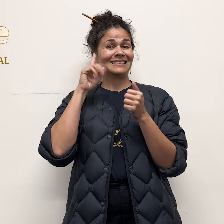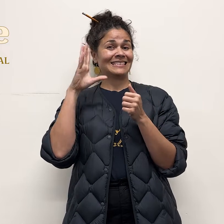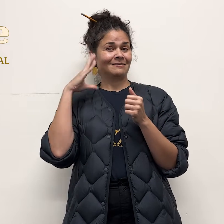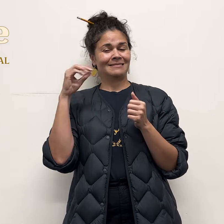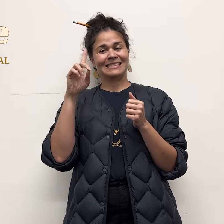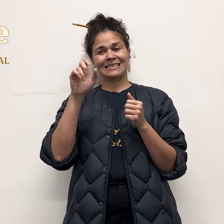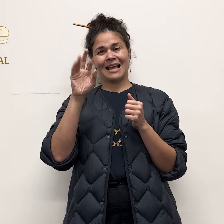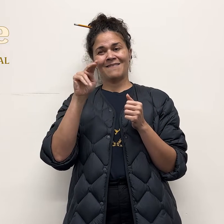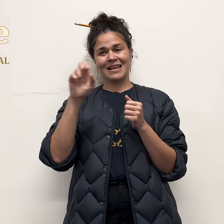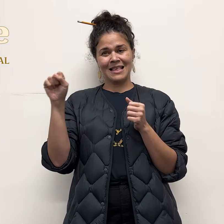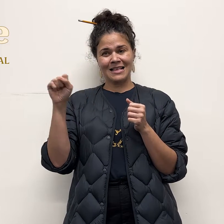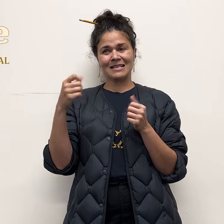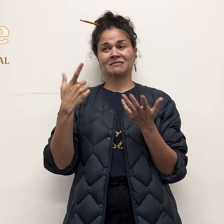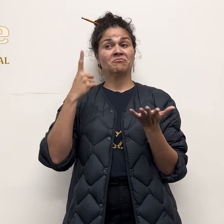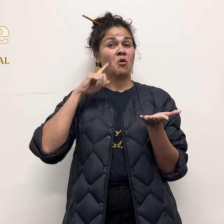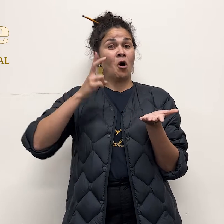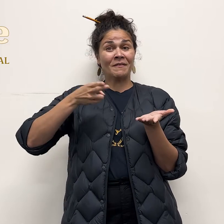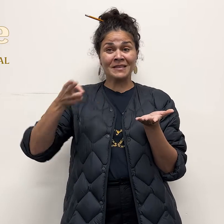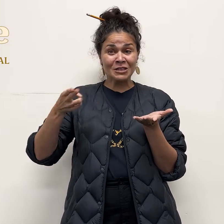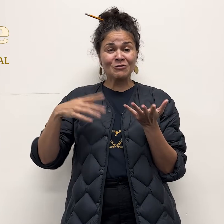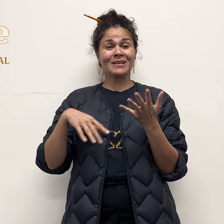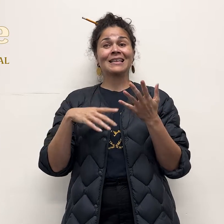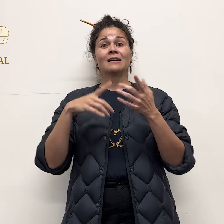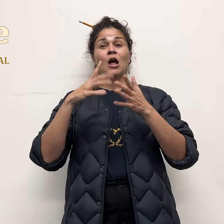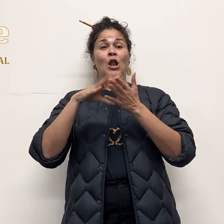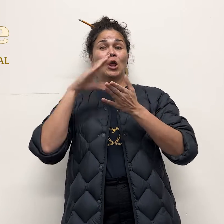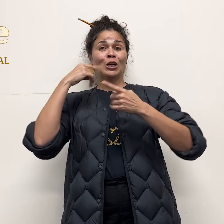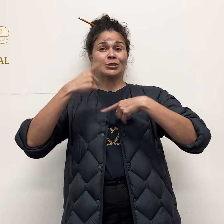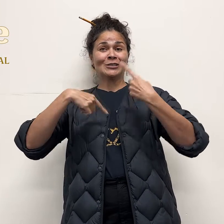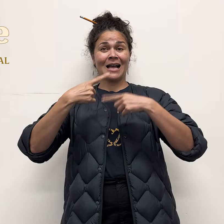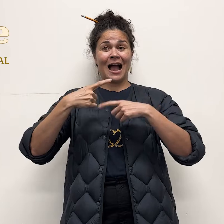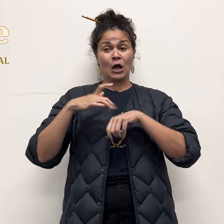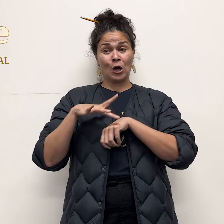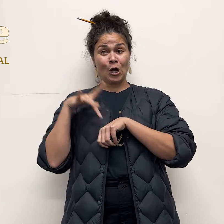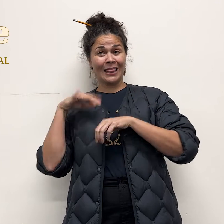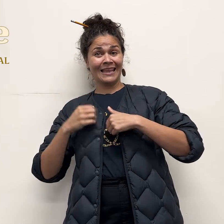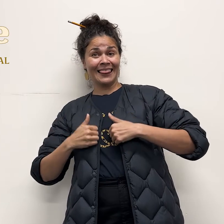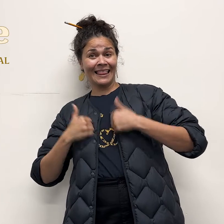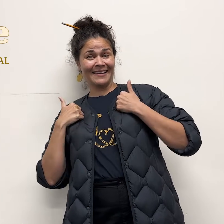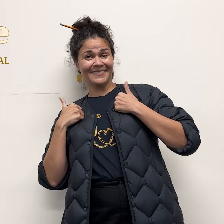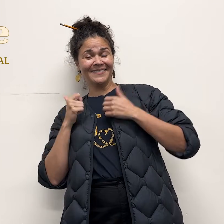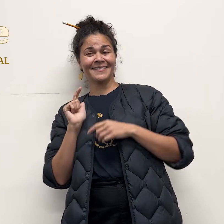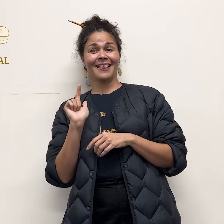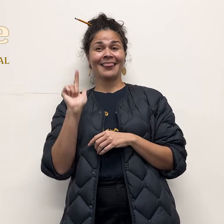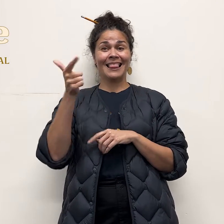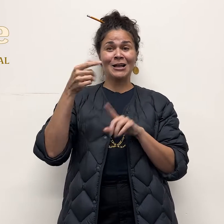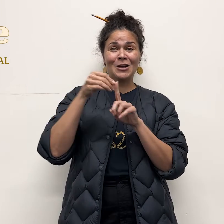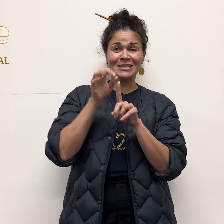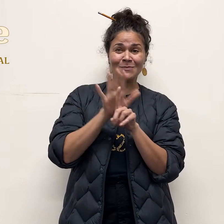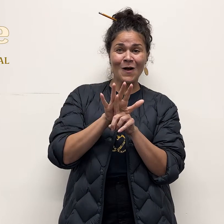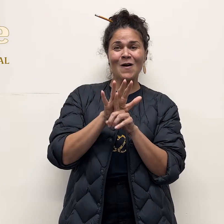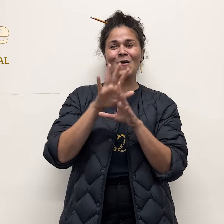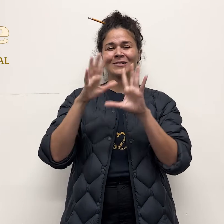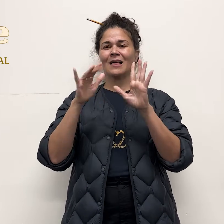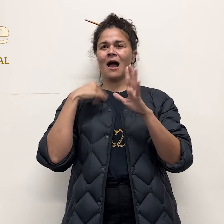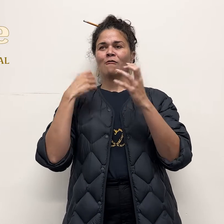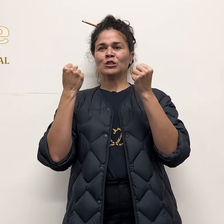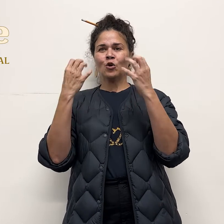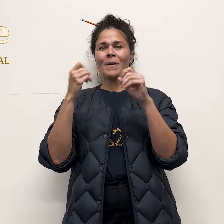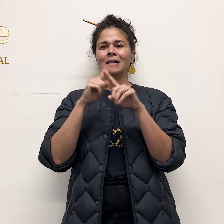with deafness, for example, a hard of hearing character. When did that character learn sign language, early or later in life? So many of those